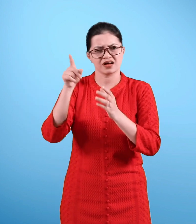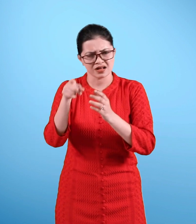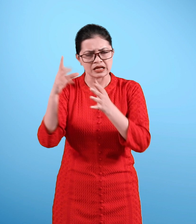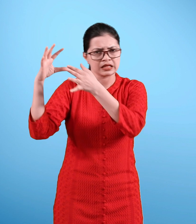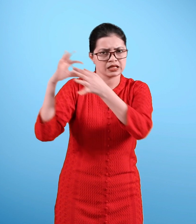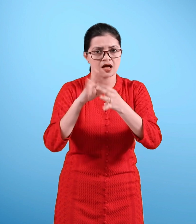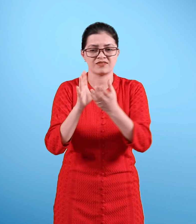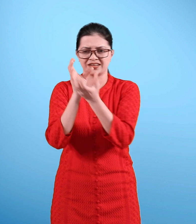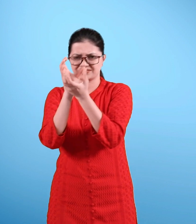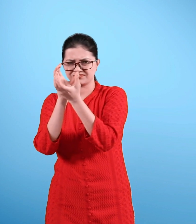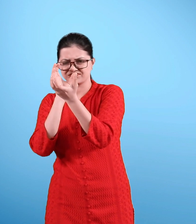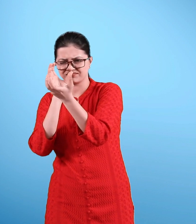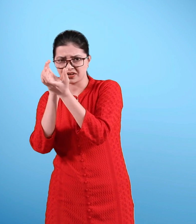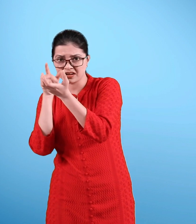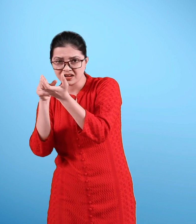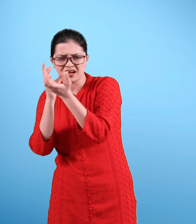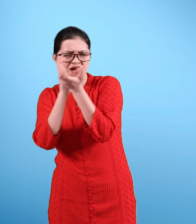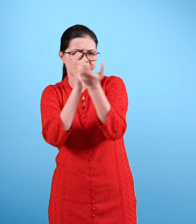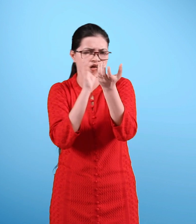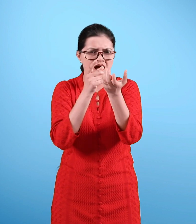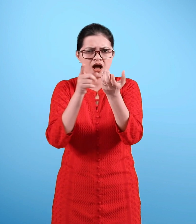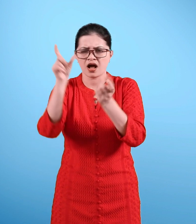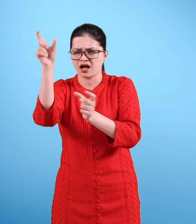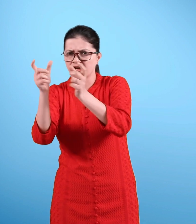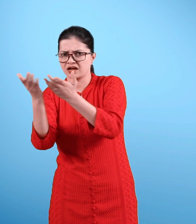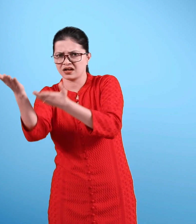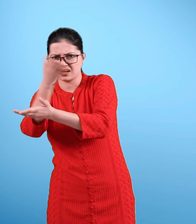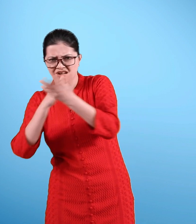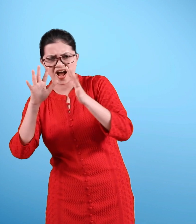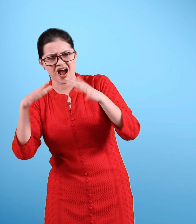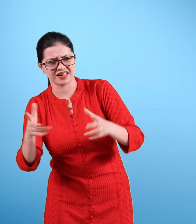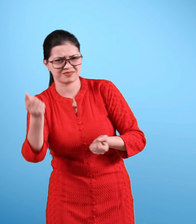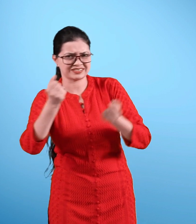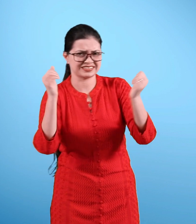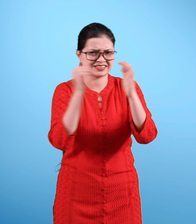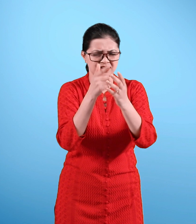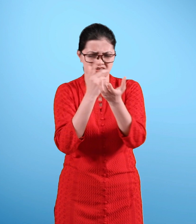Do the pictures seen in the camera show the colors of the objects on the other side?